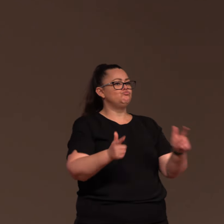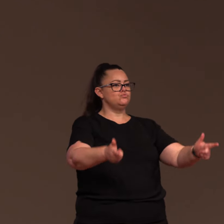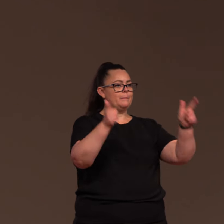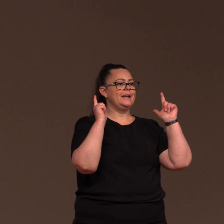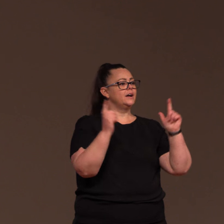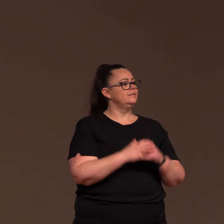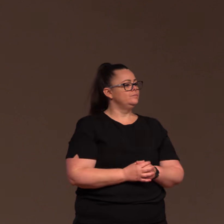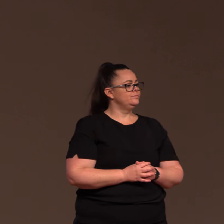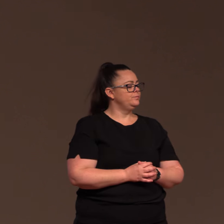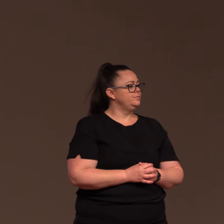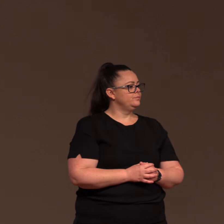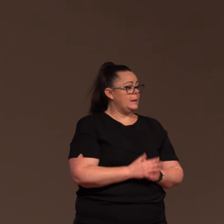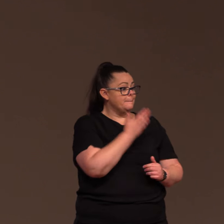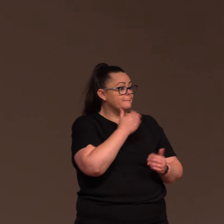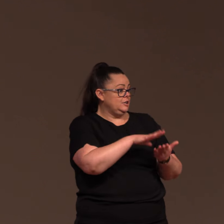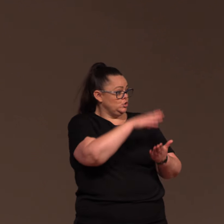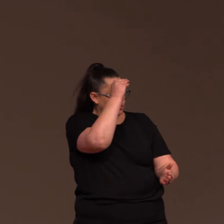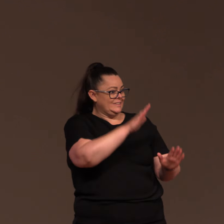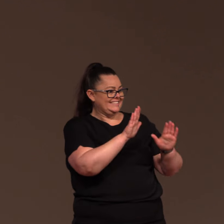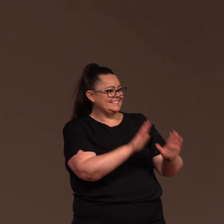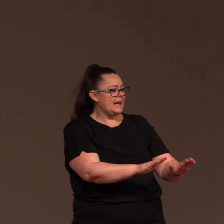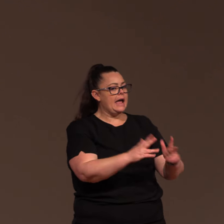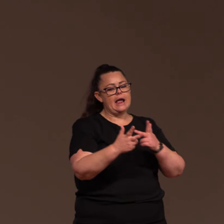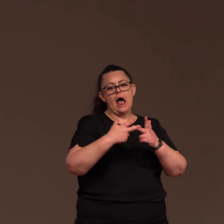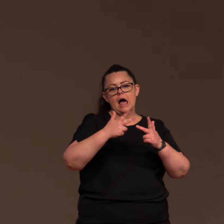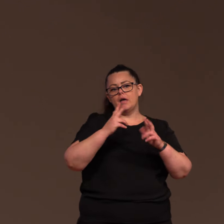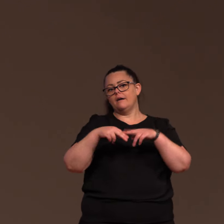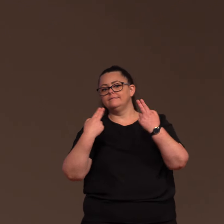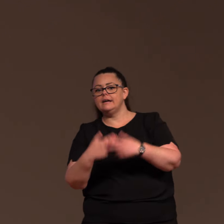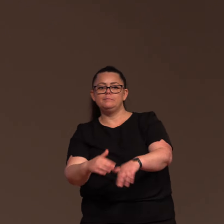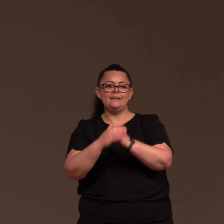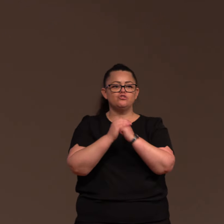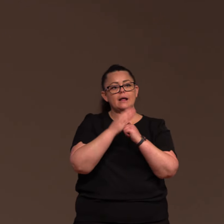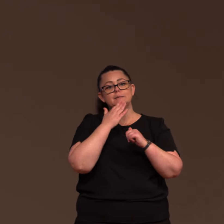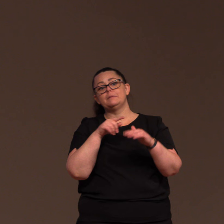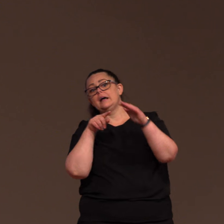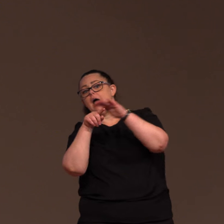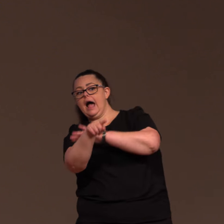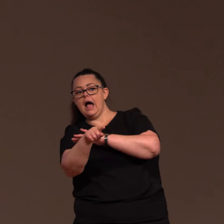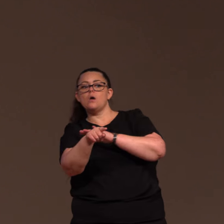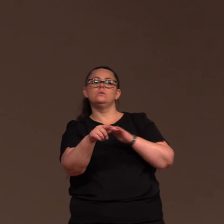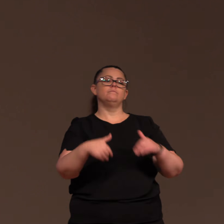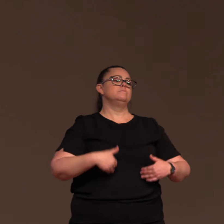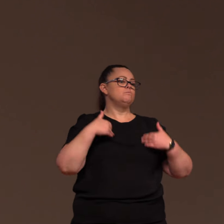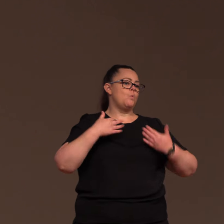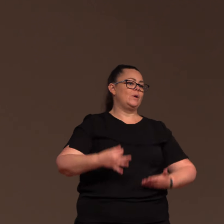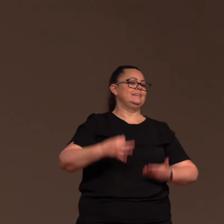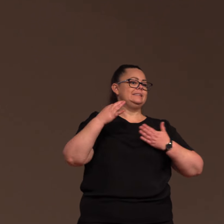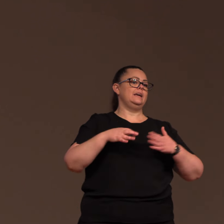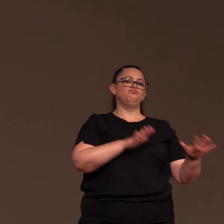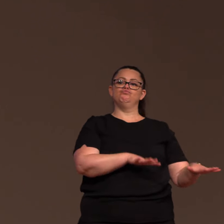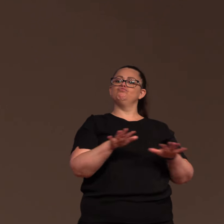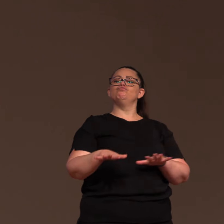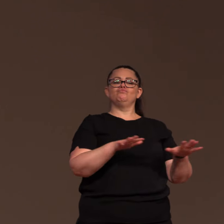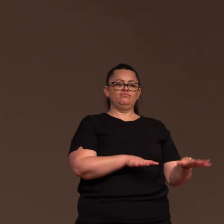the students to stay where you are, all of our other guests can make their way out to join us for some morning tea in the foyer. And